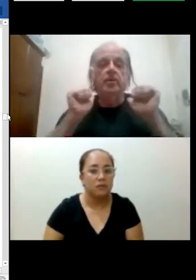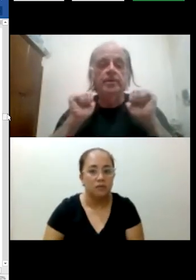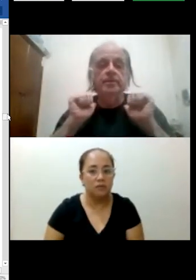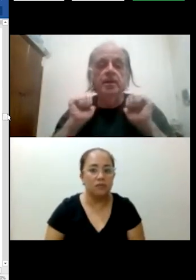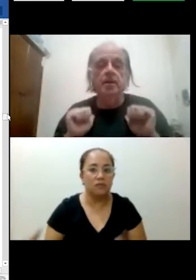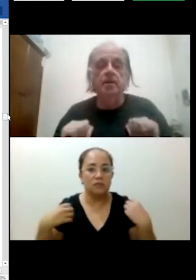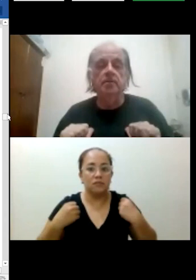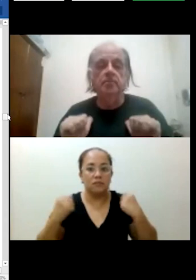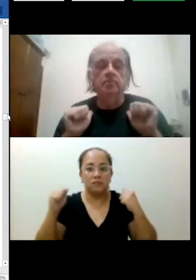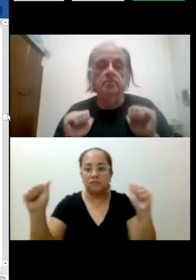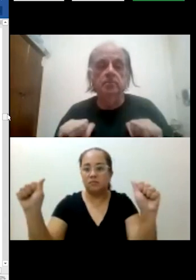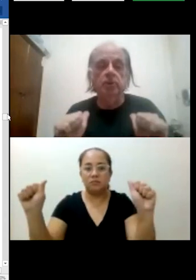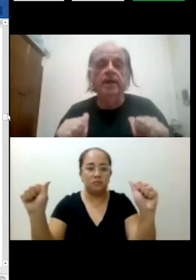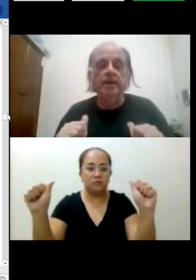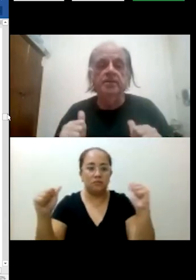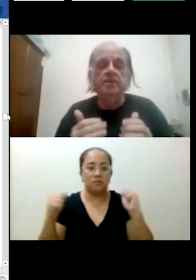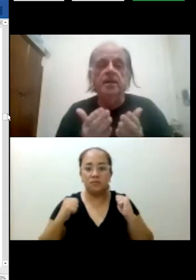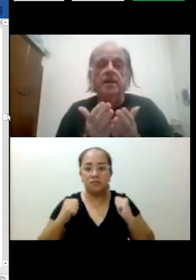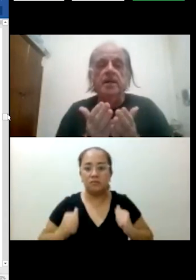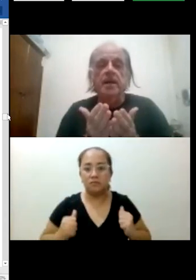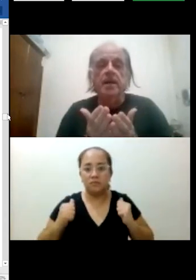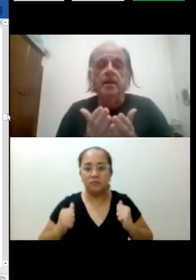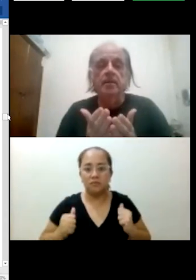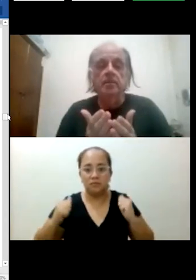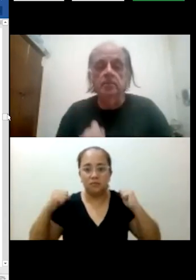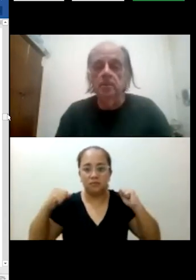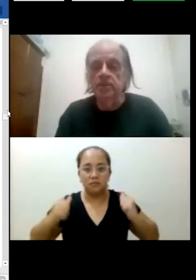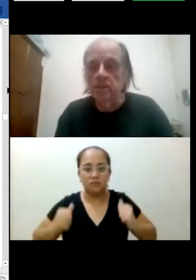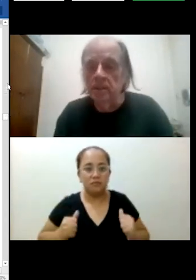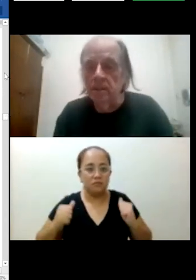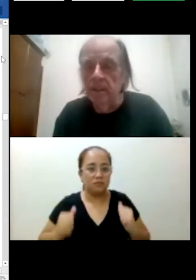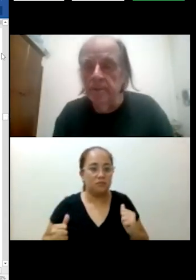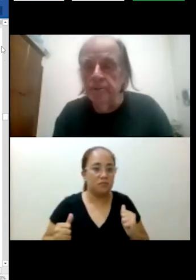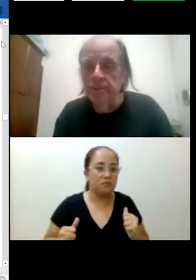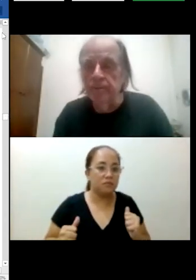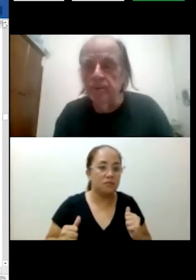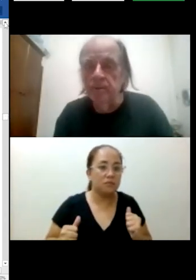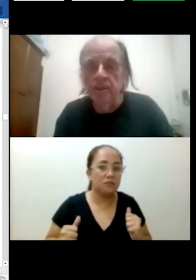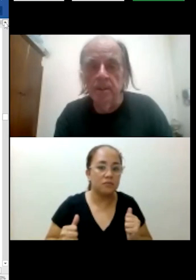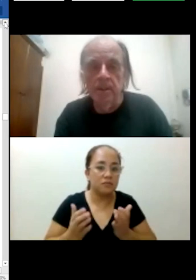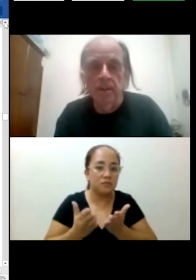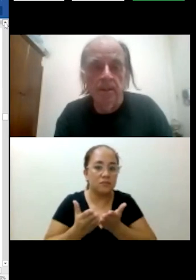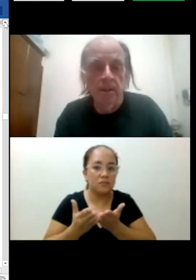Backpack with two hands. Let's see, and then ship.